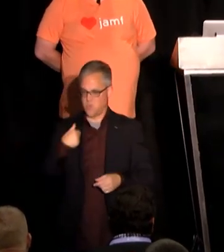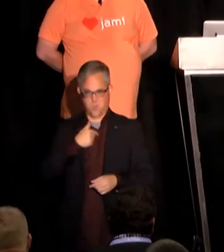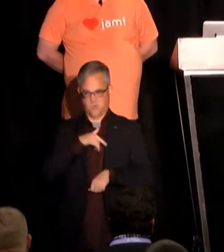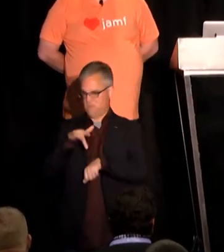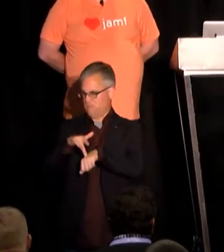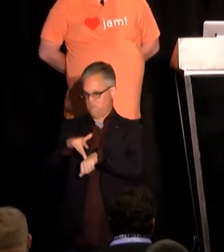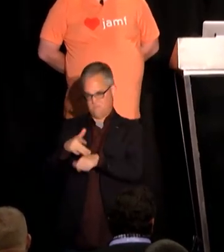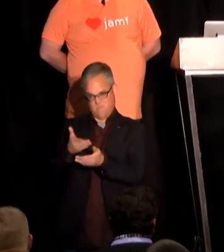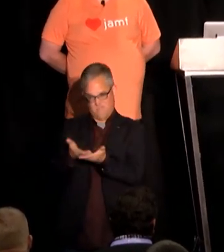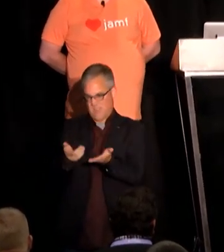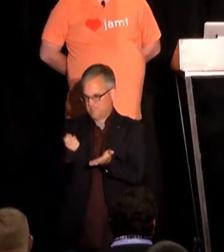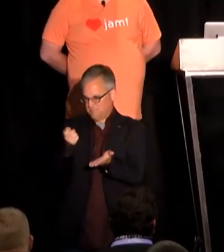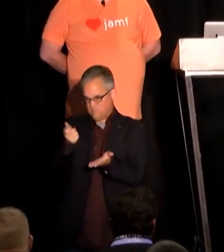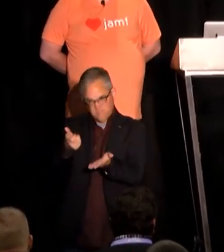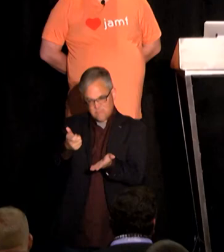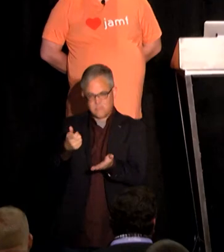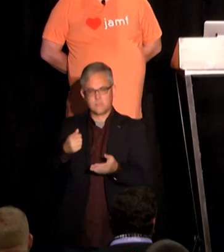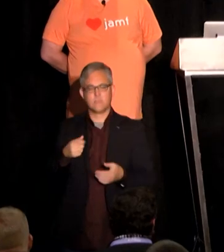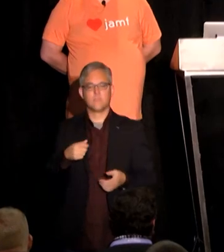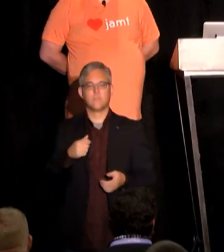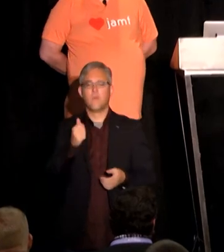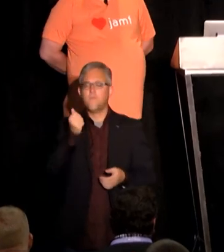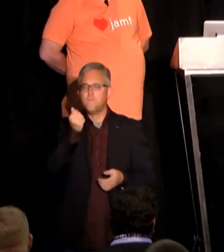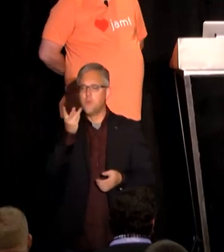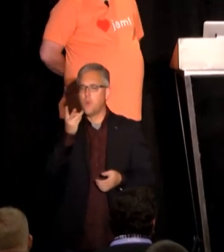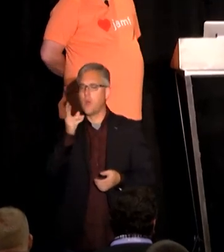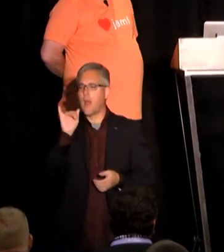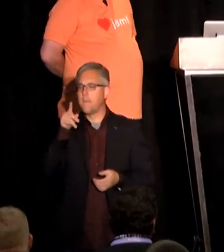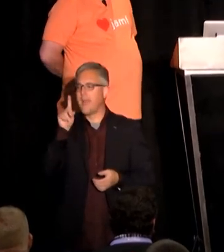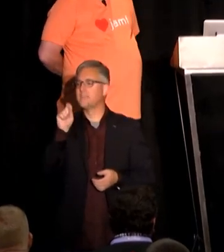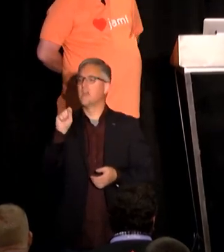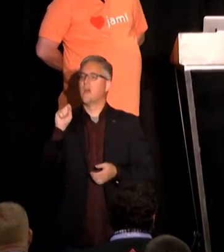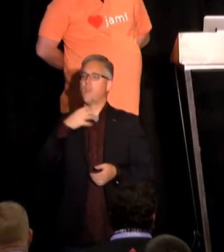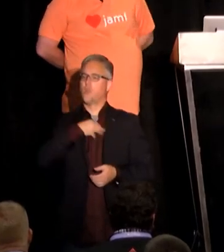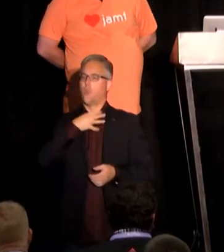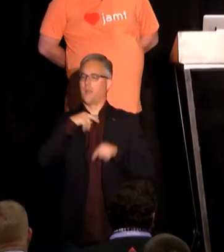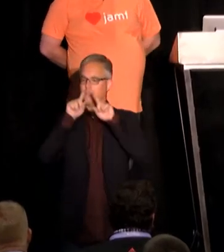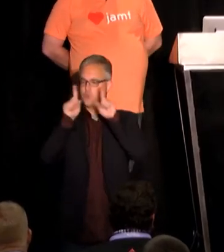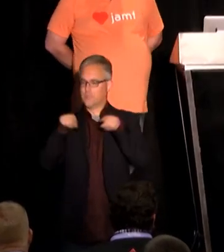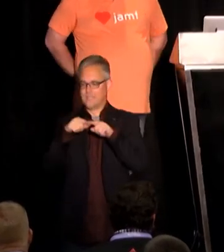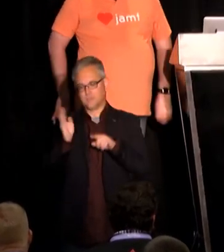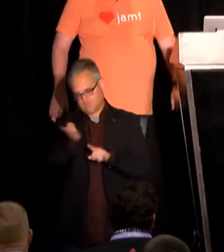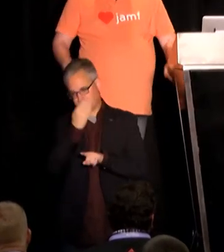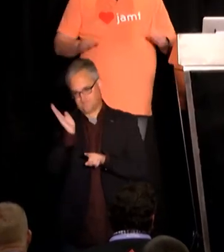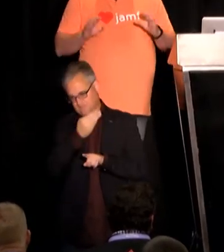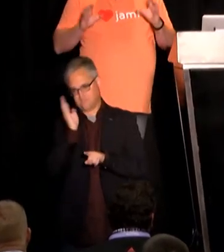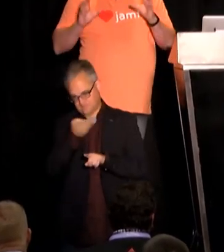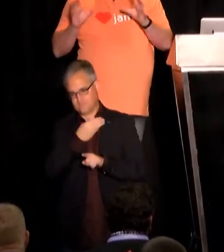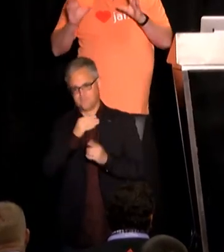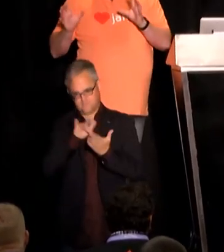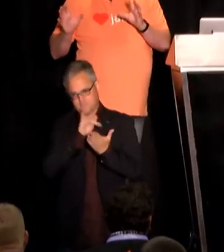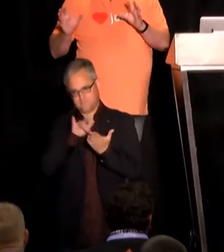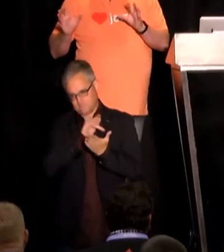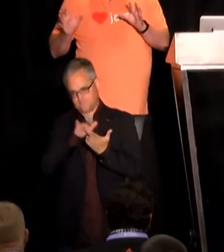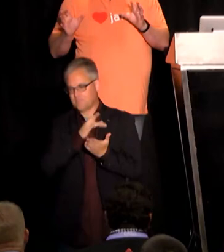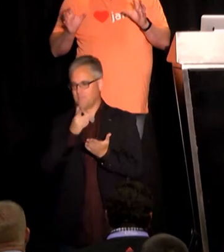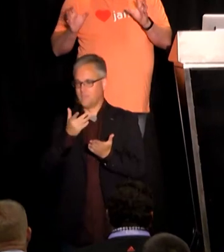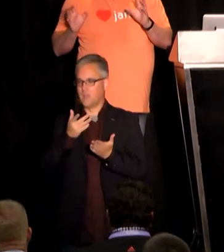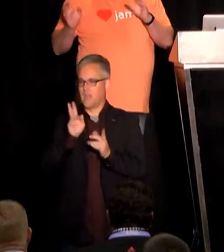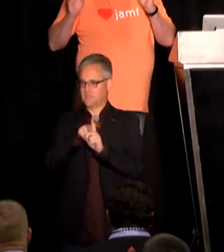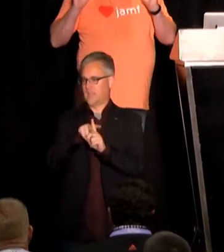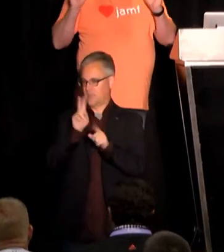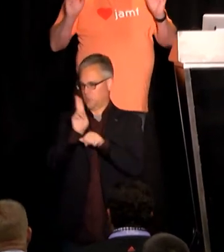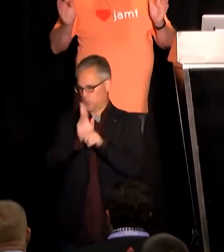of the devices. We'll go through the iPads, we'll go through the white screens, get the user assigned. If you haven't found this yet for